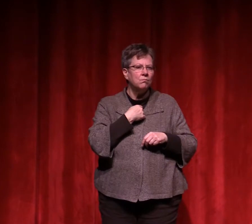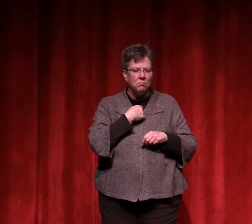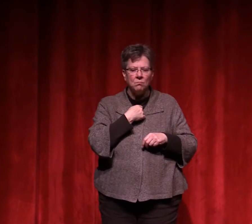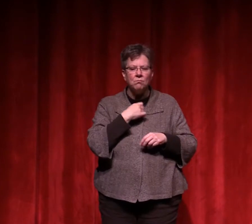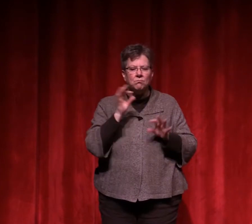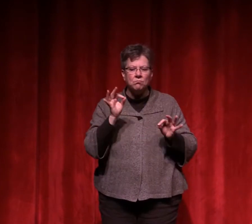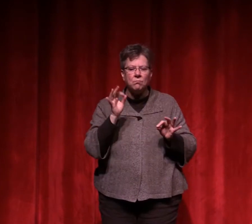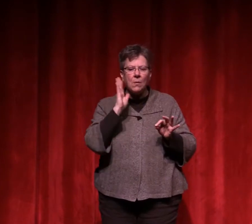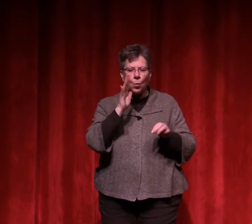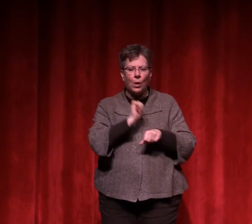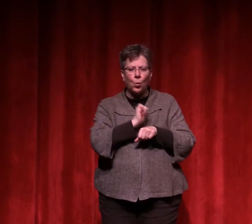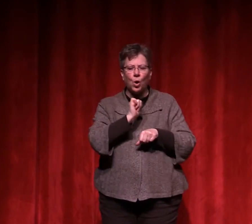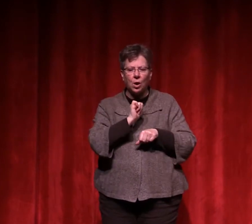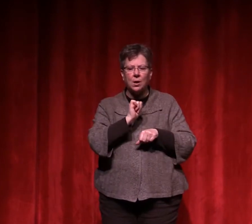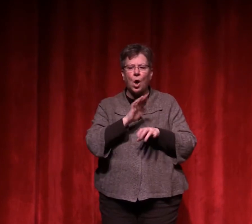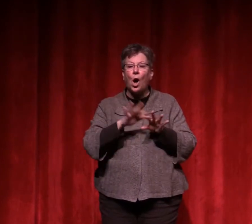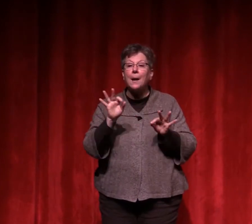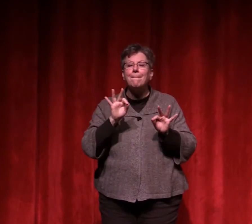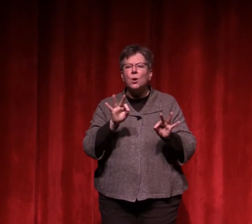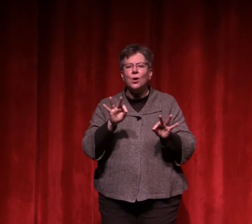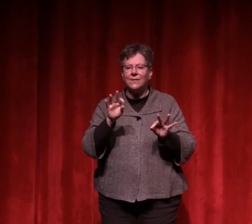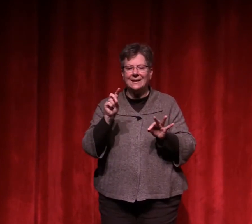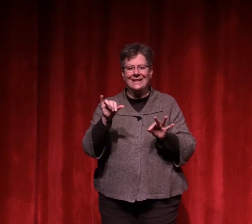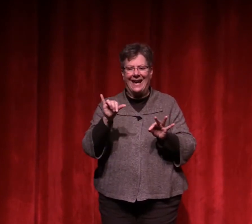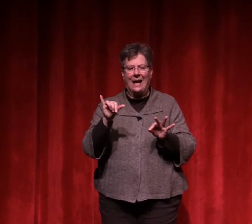"It would work on a perfect day."